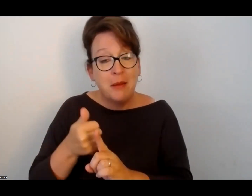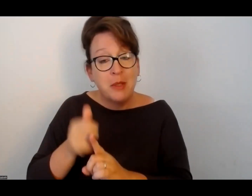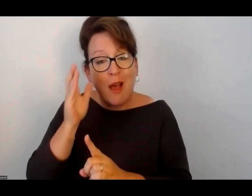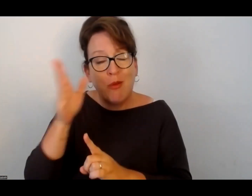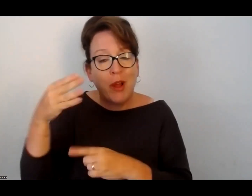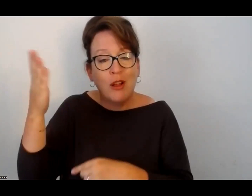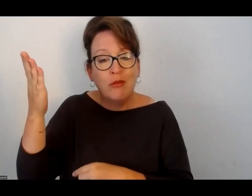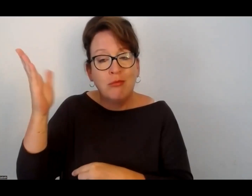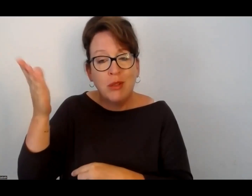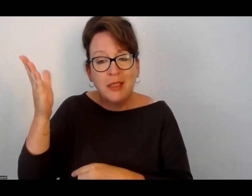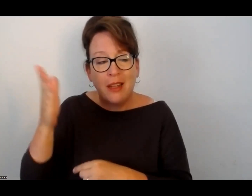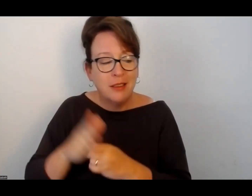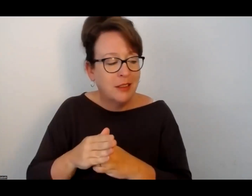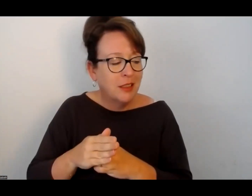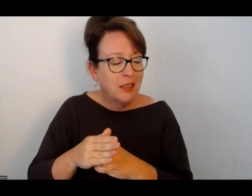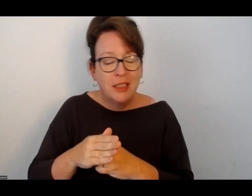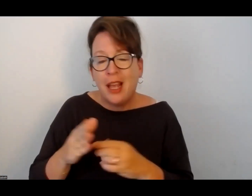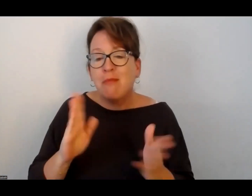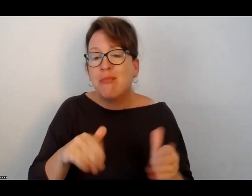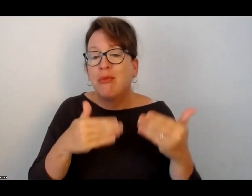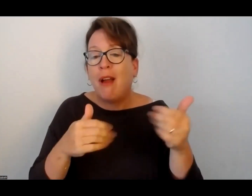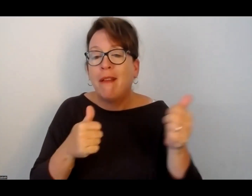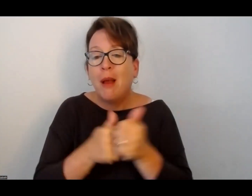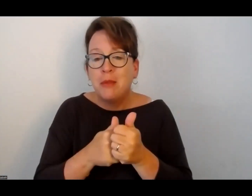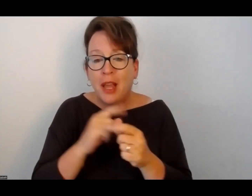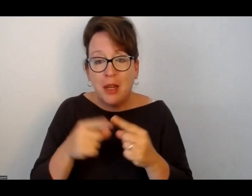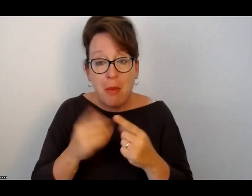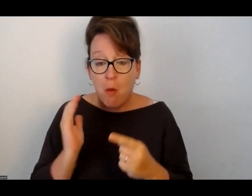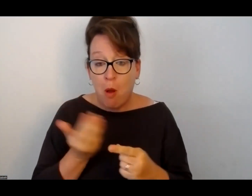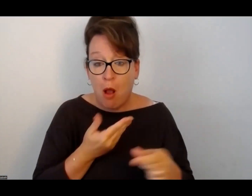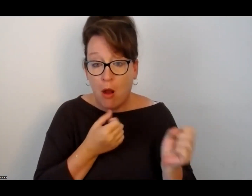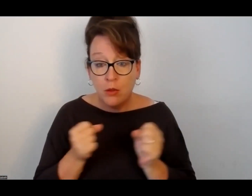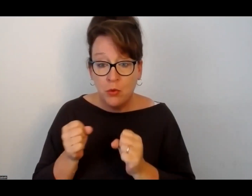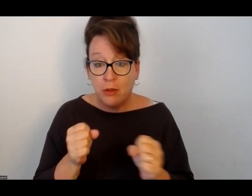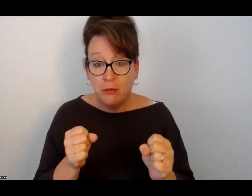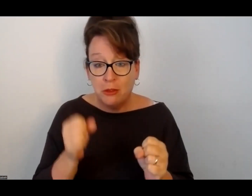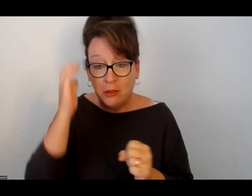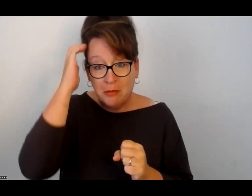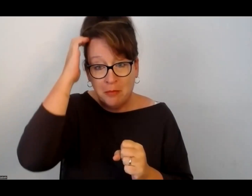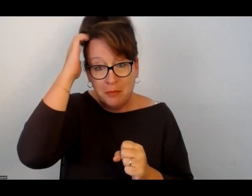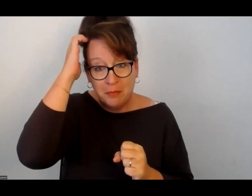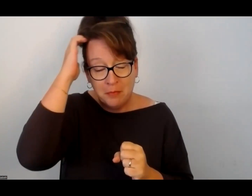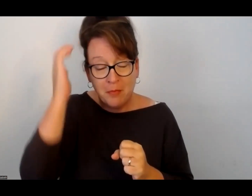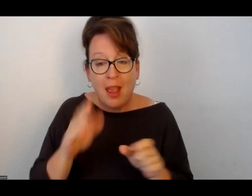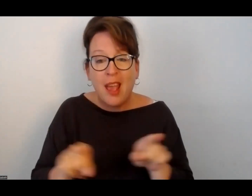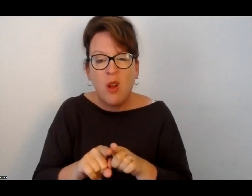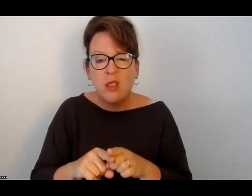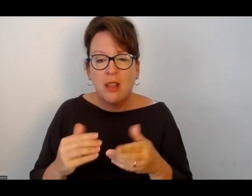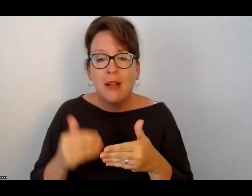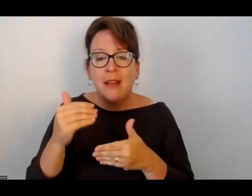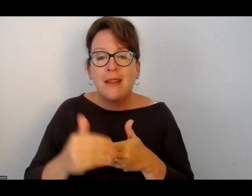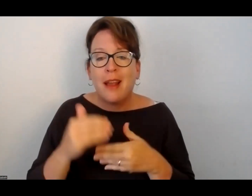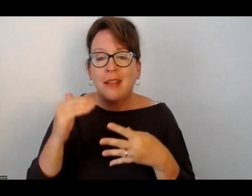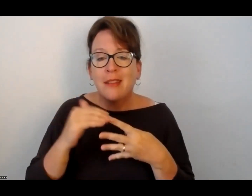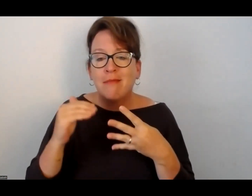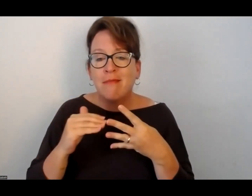a brief update on where we're at with the strategy and next steps.